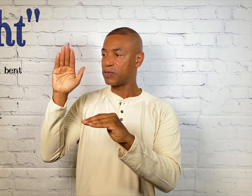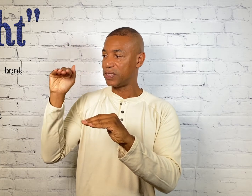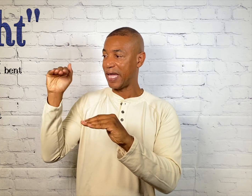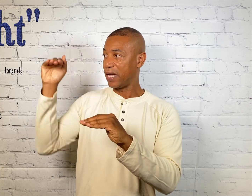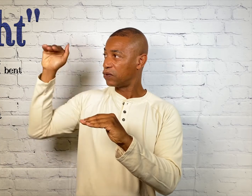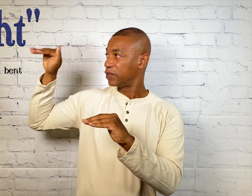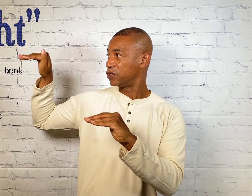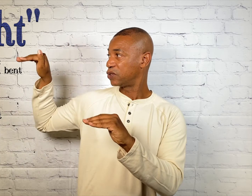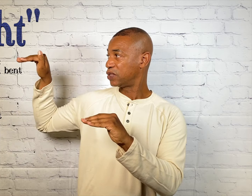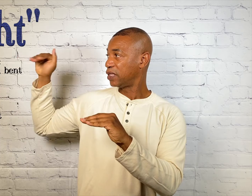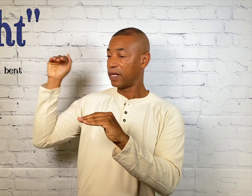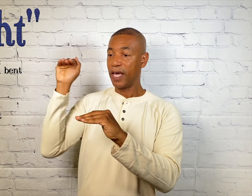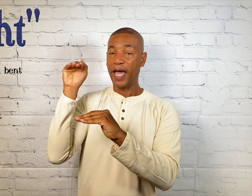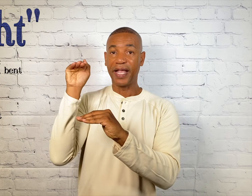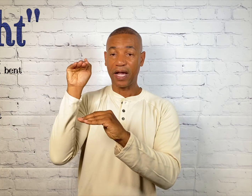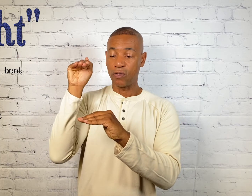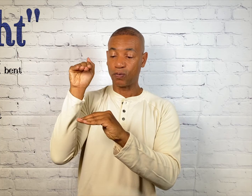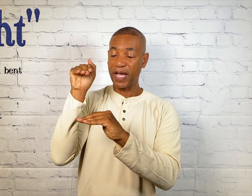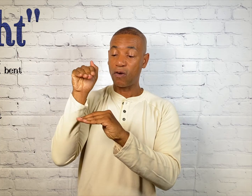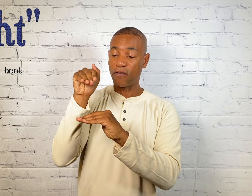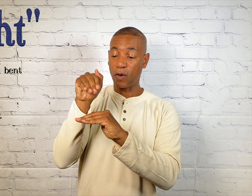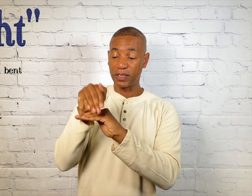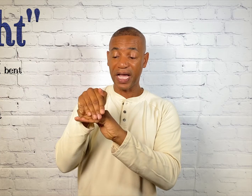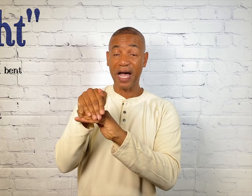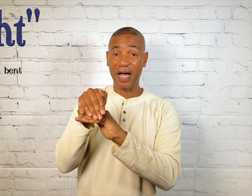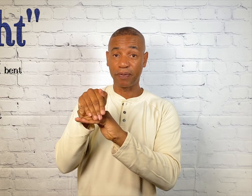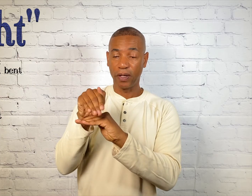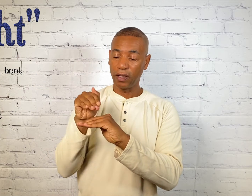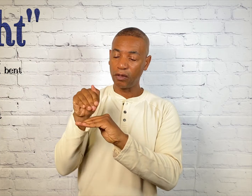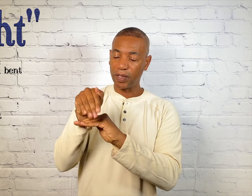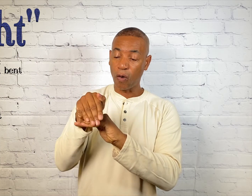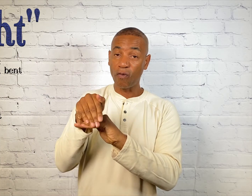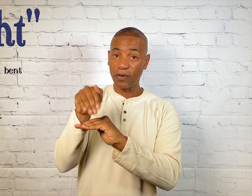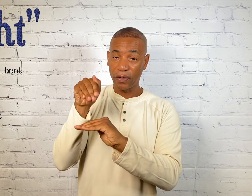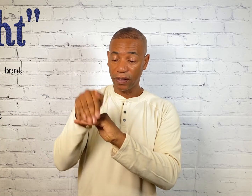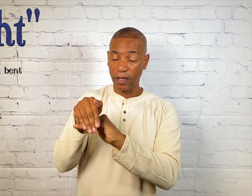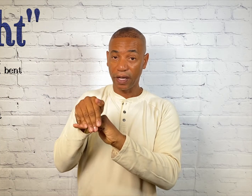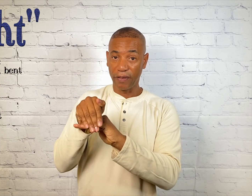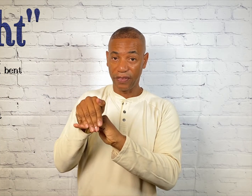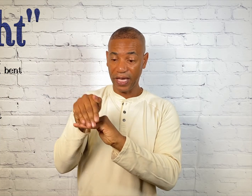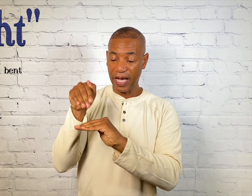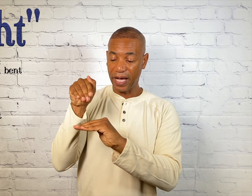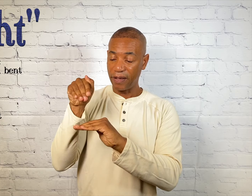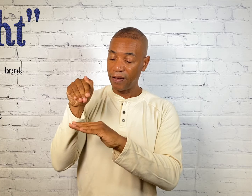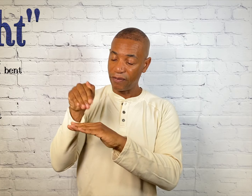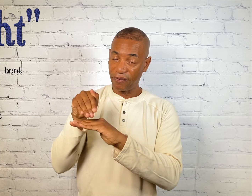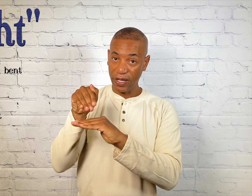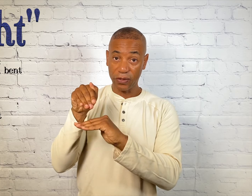in an angle, as you can see. And that goes right over on top, a little bit over the fingers of